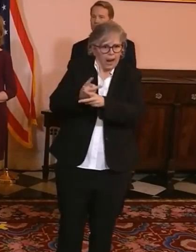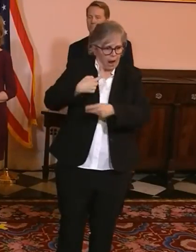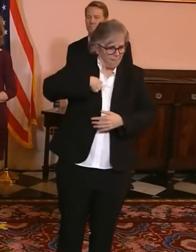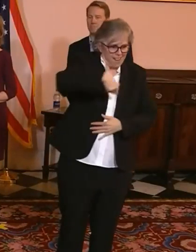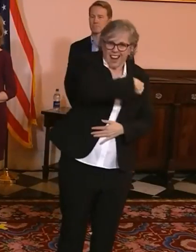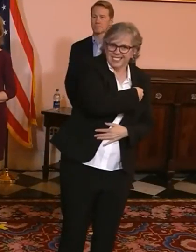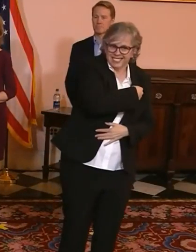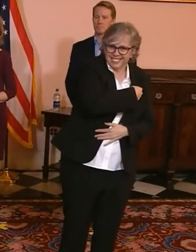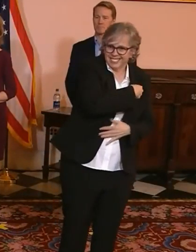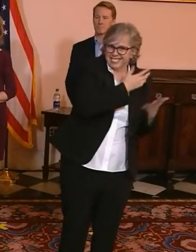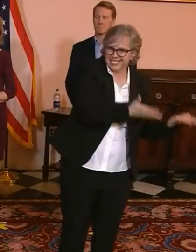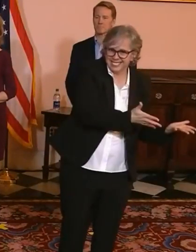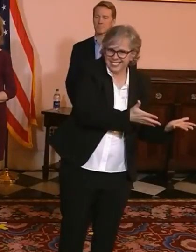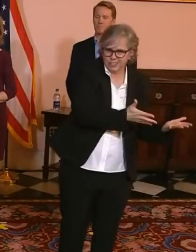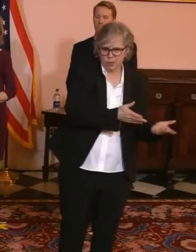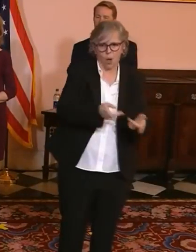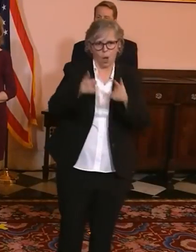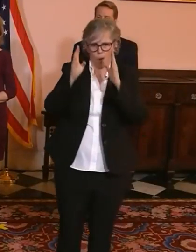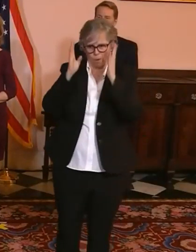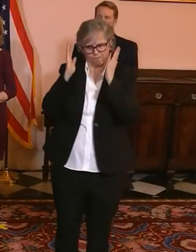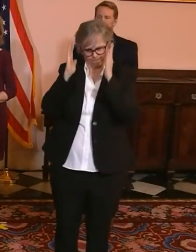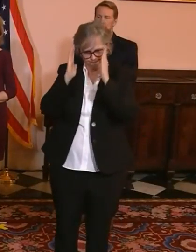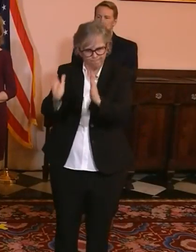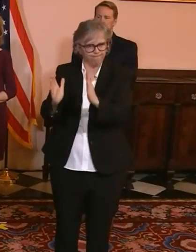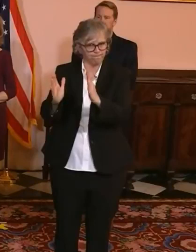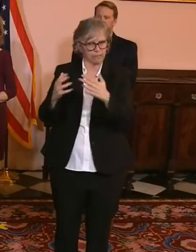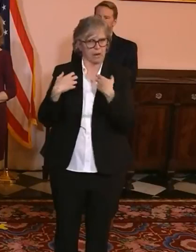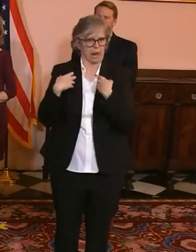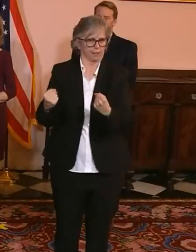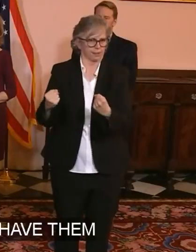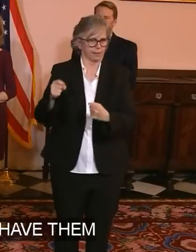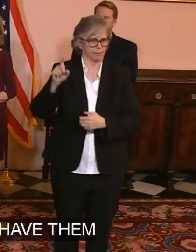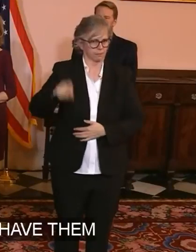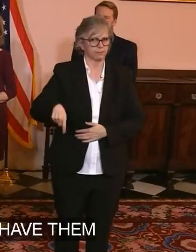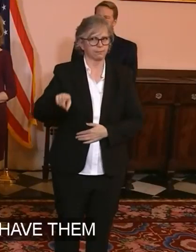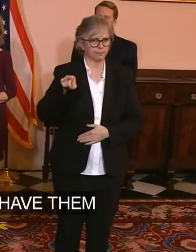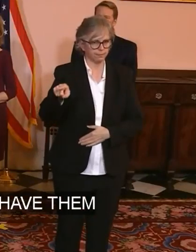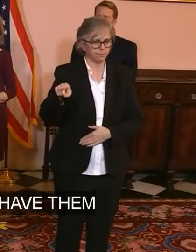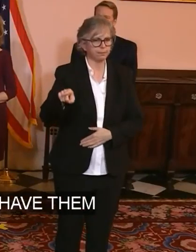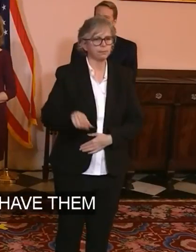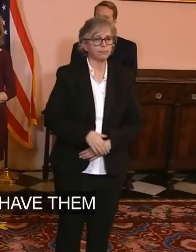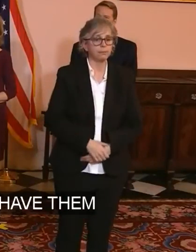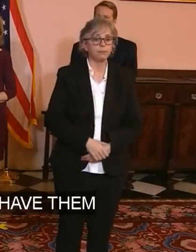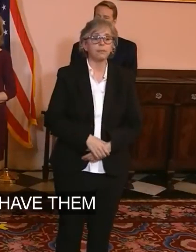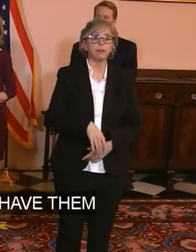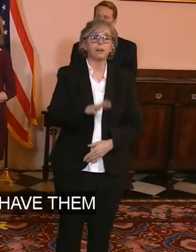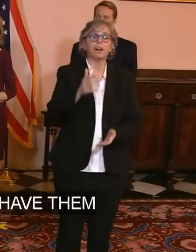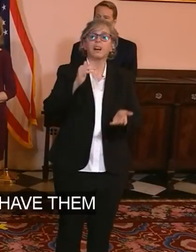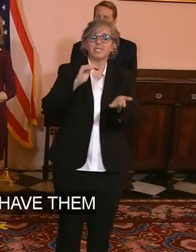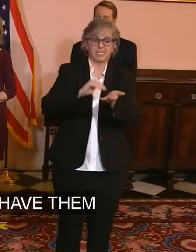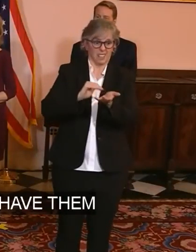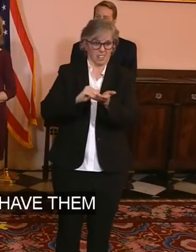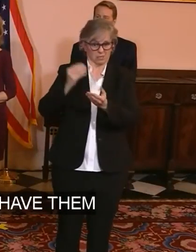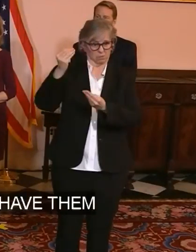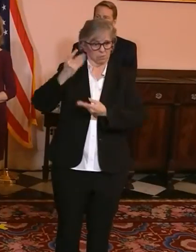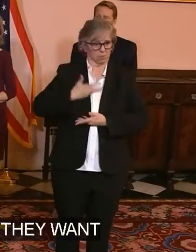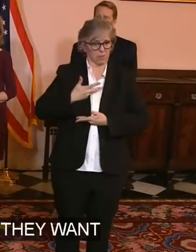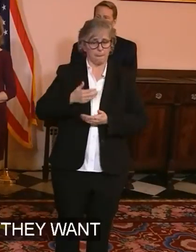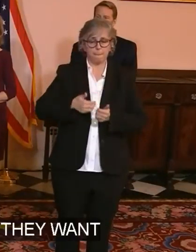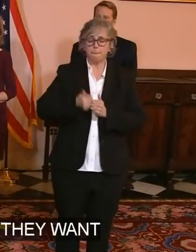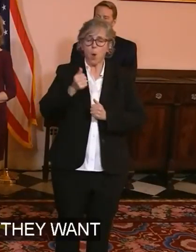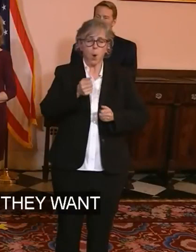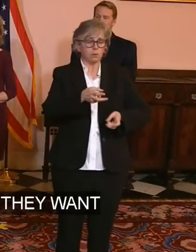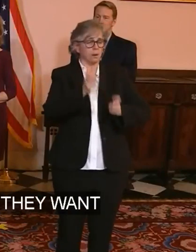job. The doctors tell us that they want to test the sickest people, those who are exhibiting the most